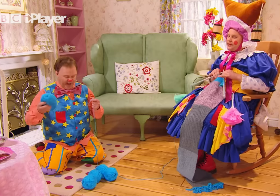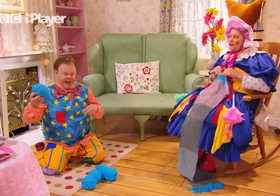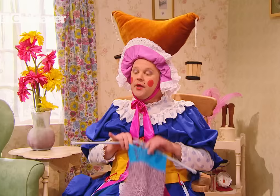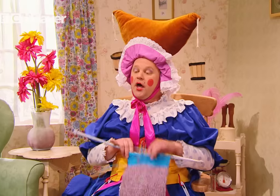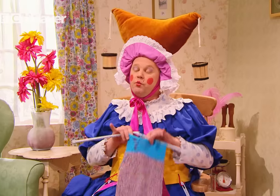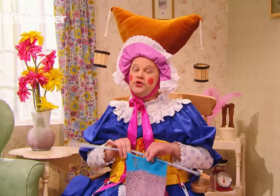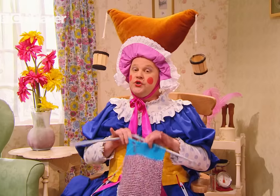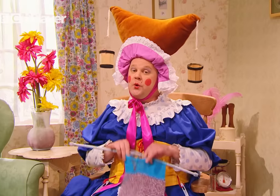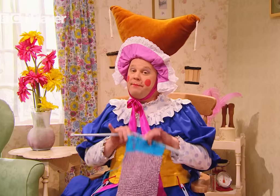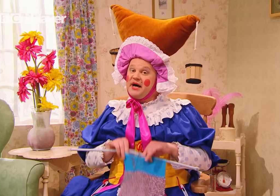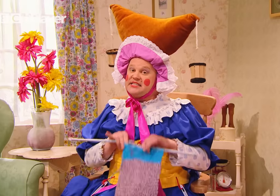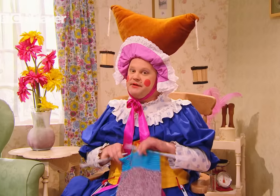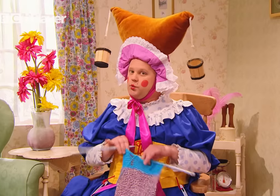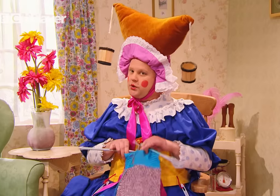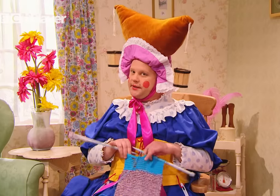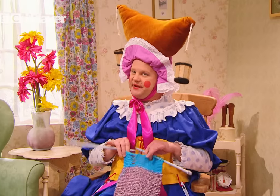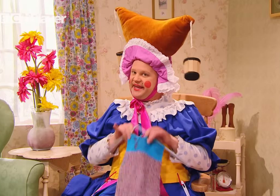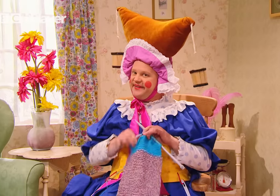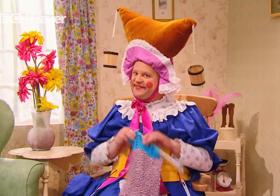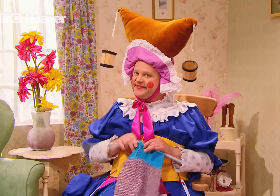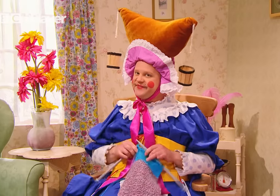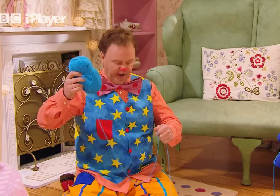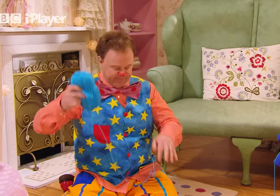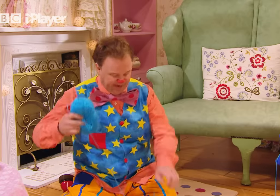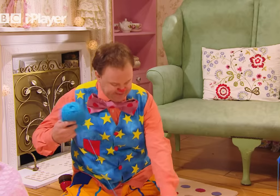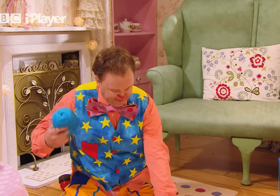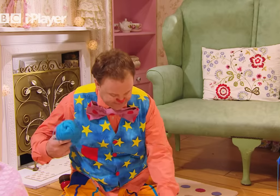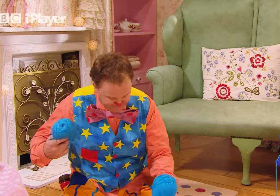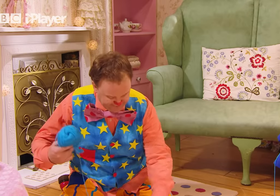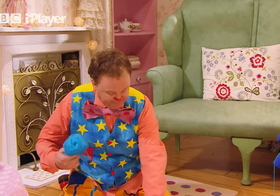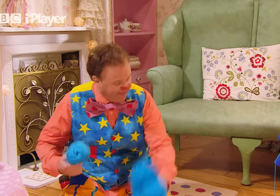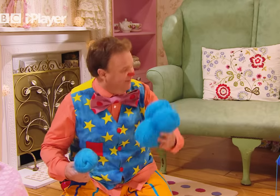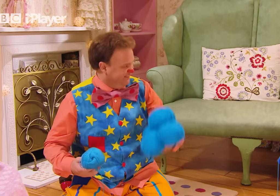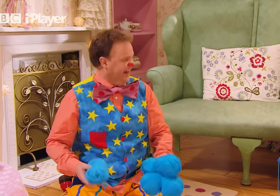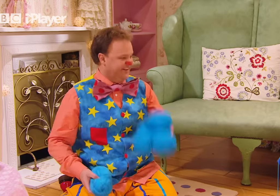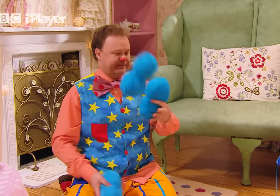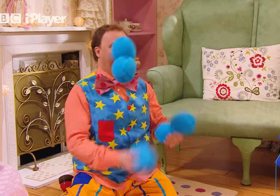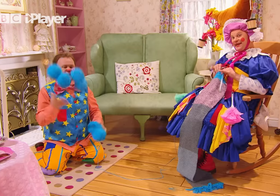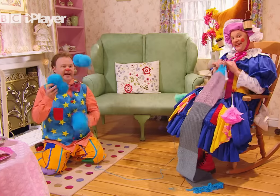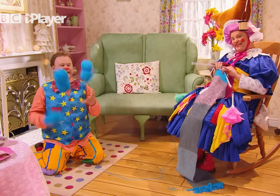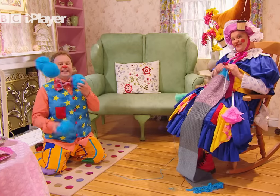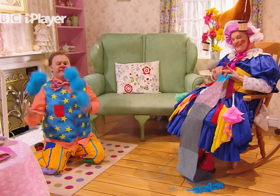Tumble. Would you pass me the wool, please? Oh, right, yes, all right. Well, all of it, I'll just...